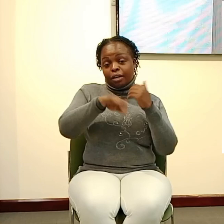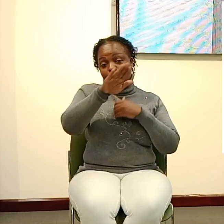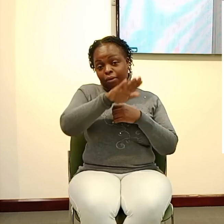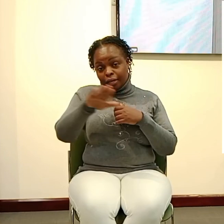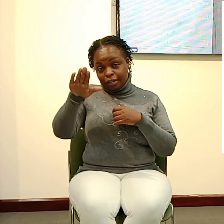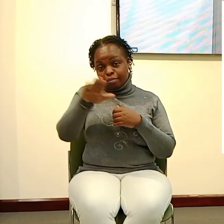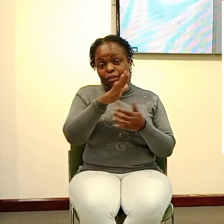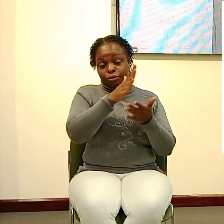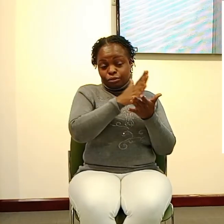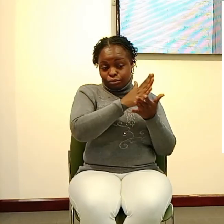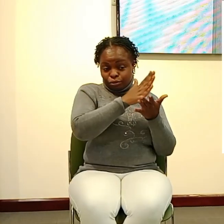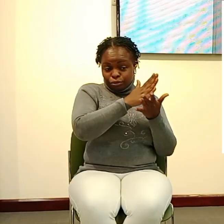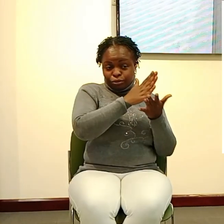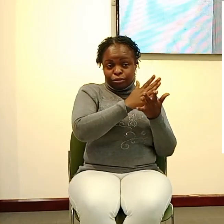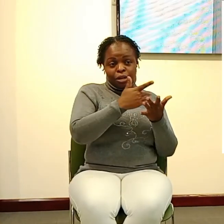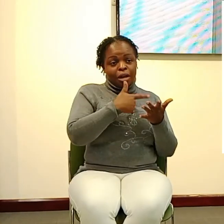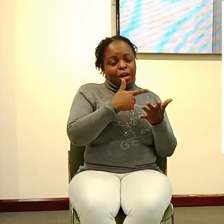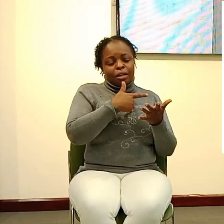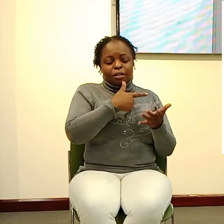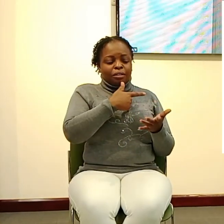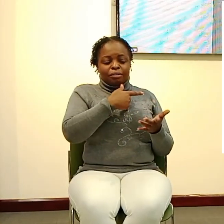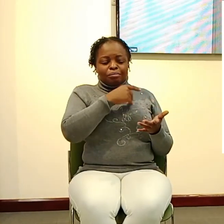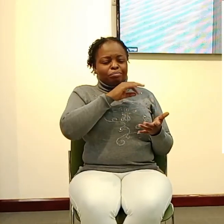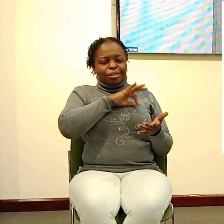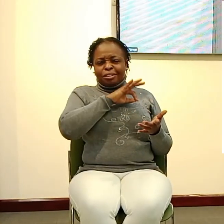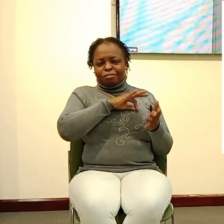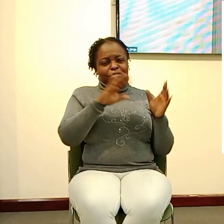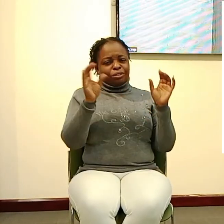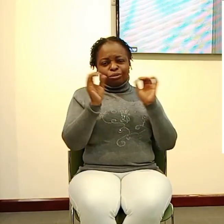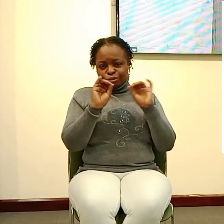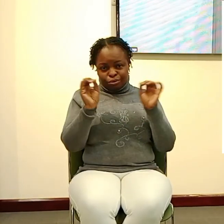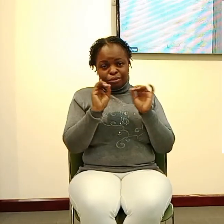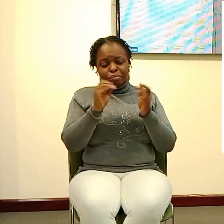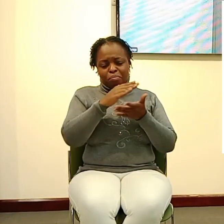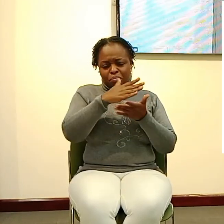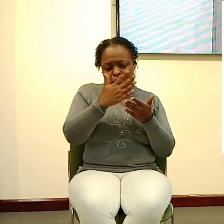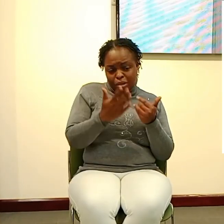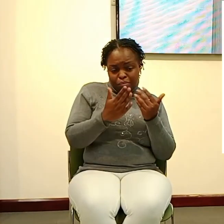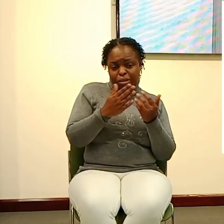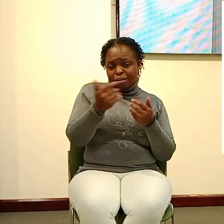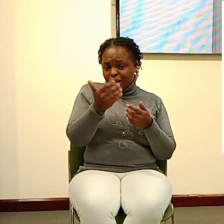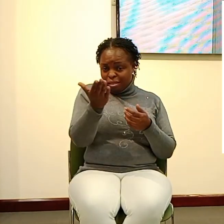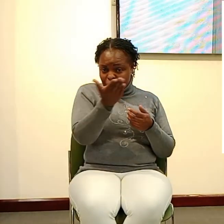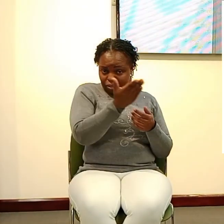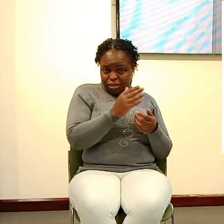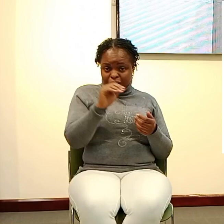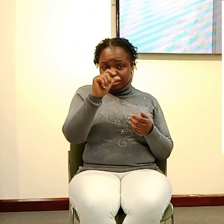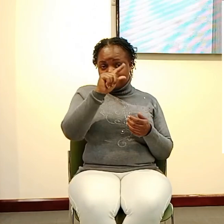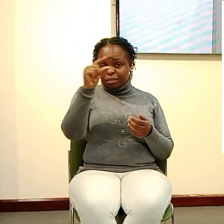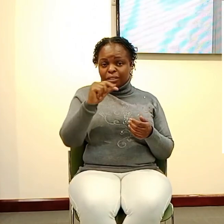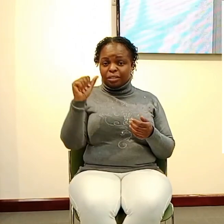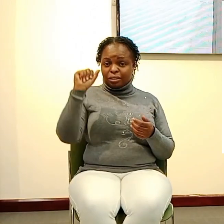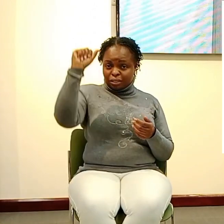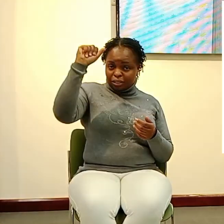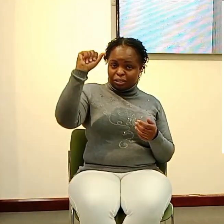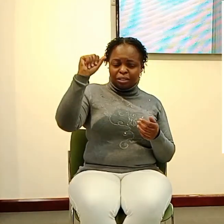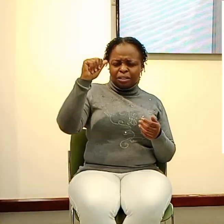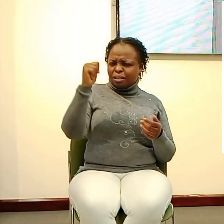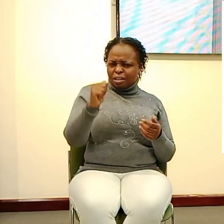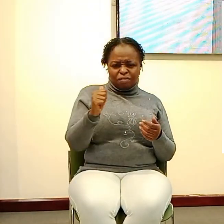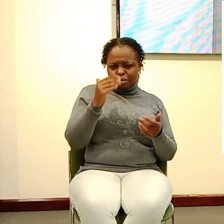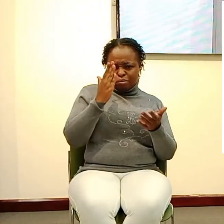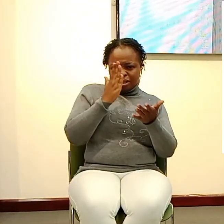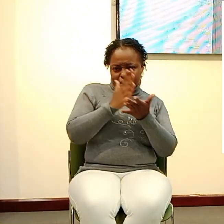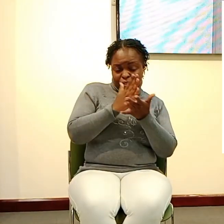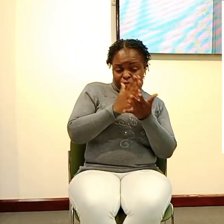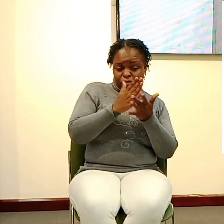especially. And we didn't even have the benefit. I know maybe some of you, Gen Z, you young people, you can't believe that there was a world where